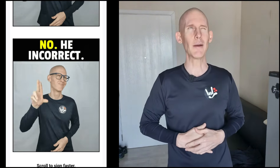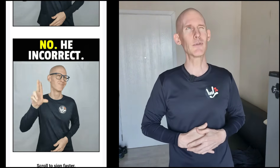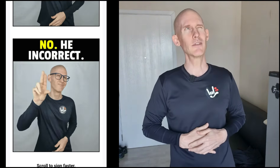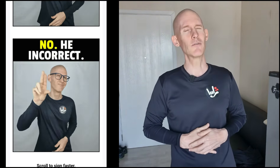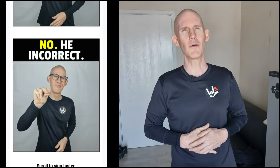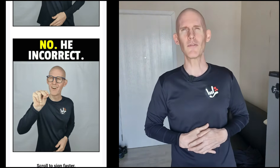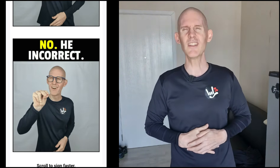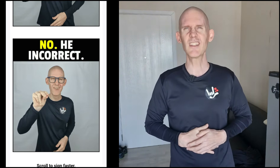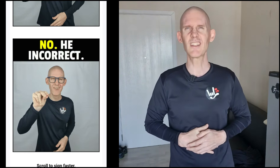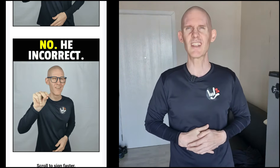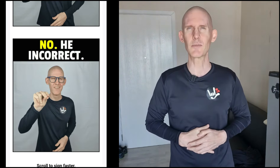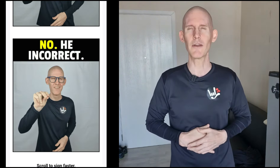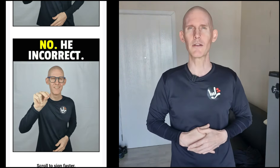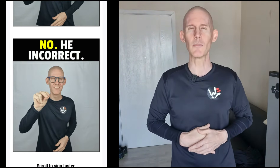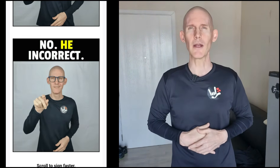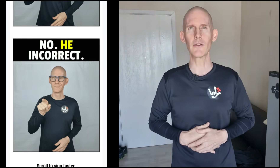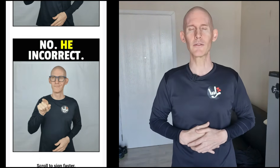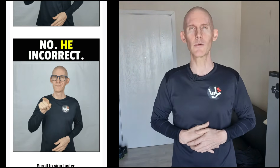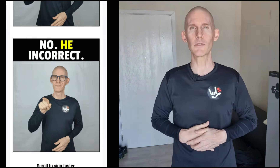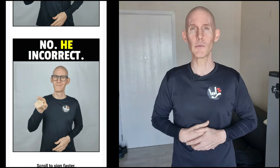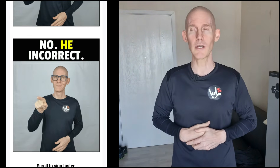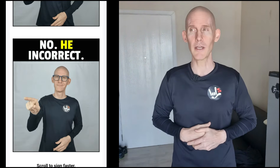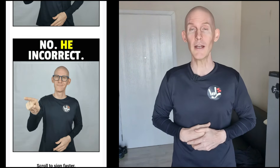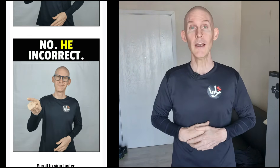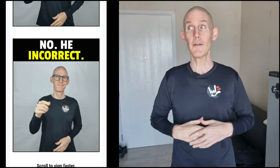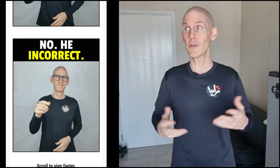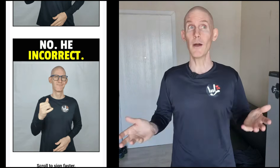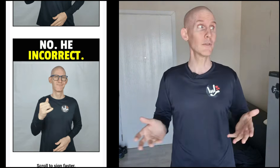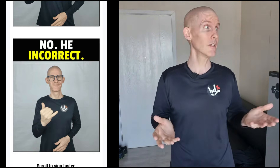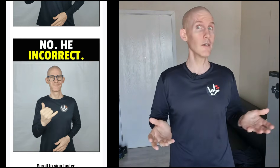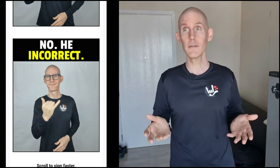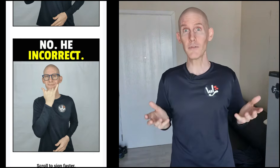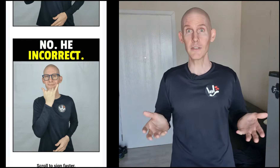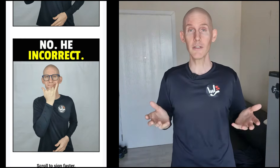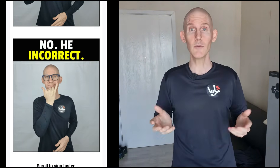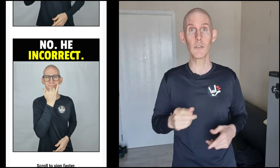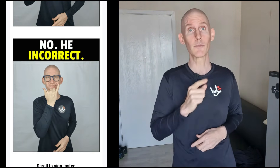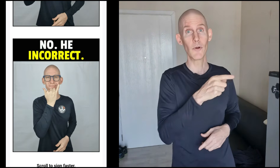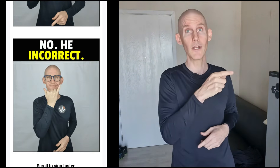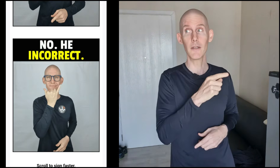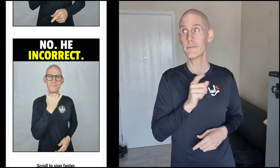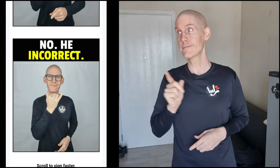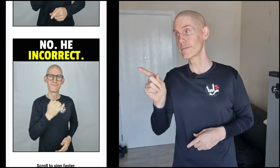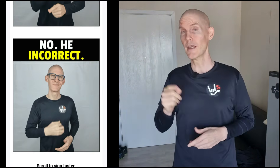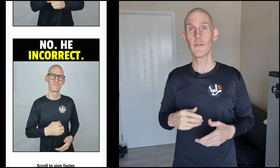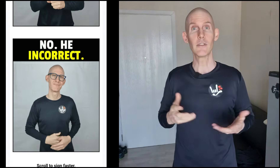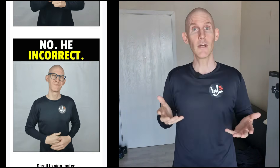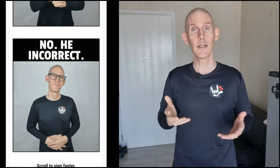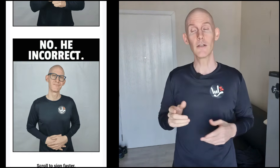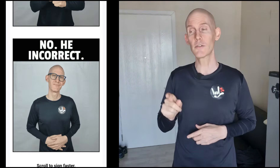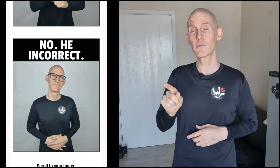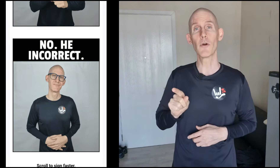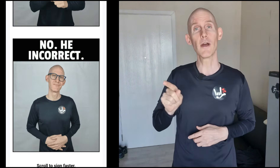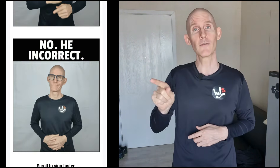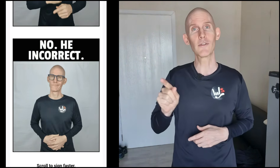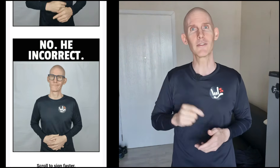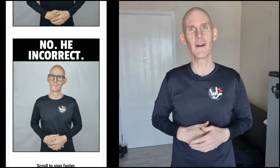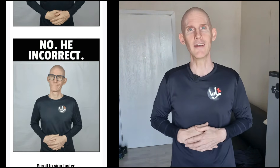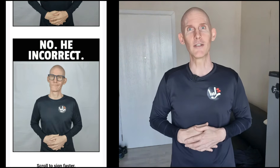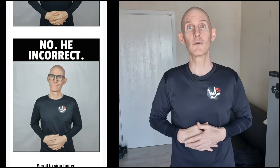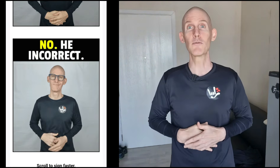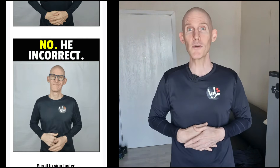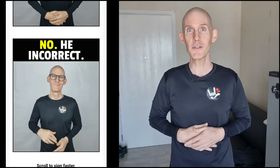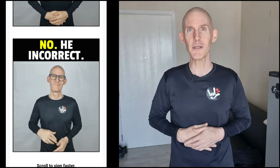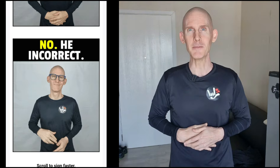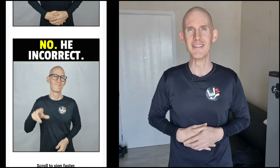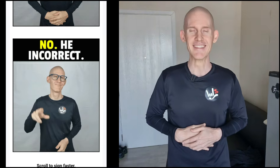called the absent referent. That's probably the grammatical term, something like that. If Tom is here, physically, we just point at him. If he's not here, just point off to the